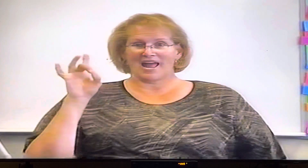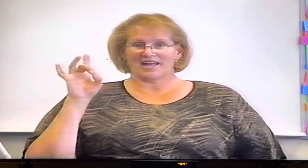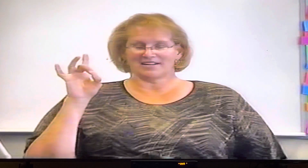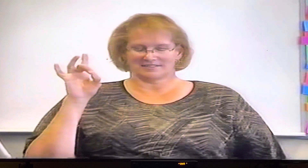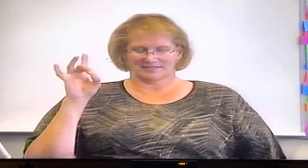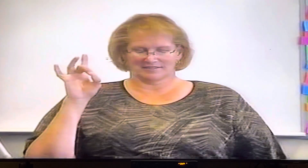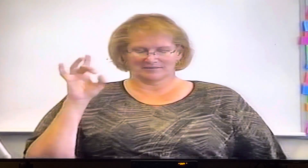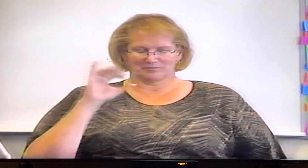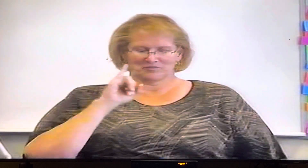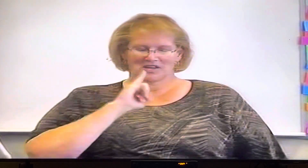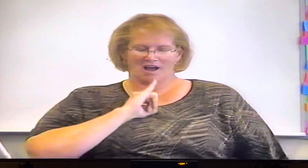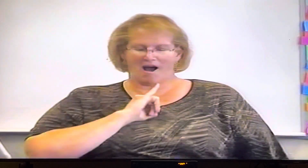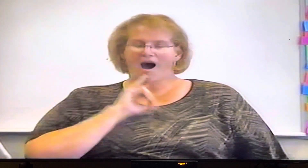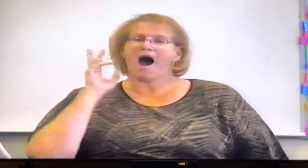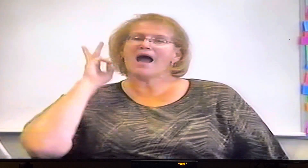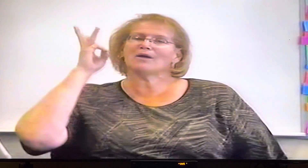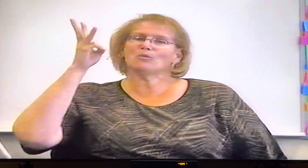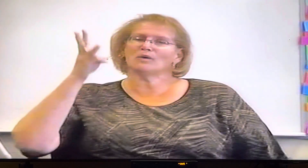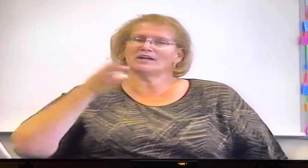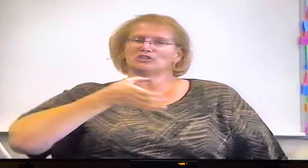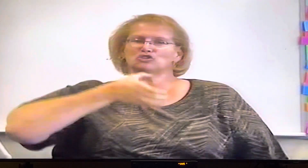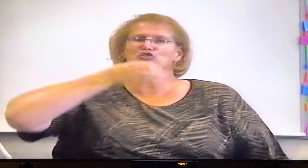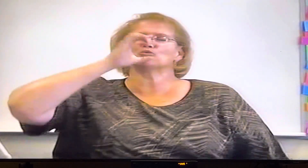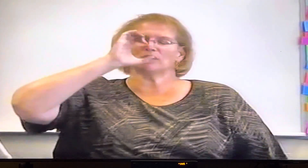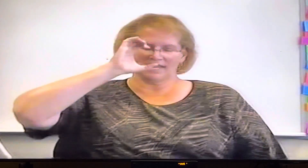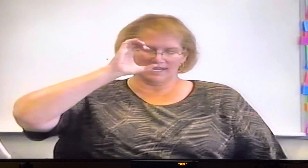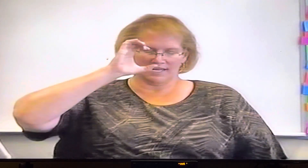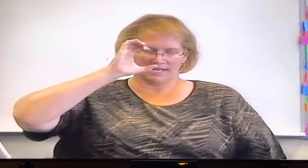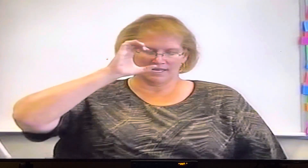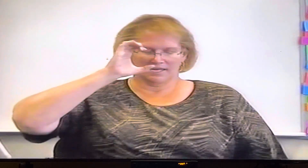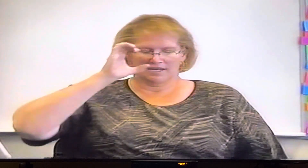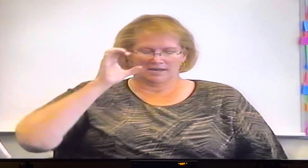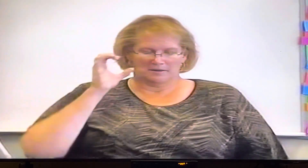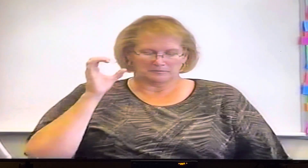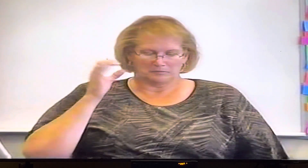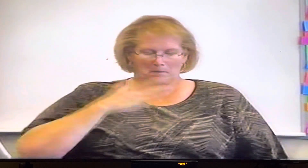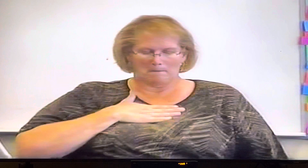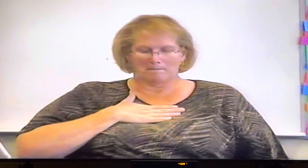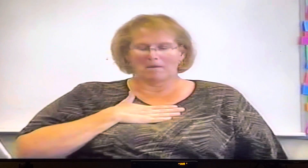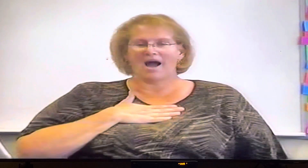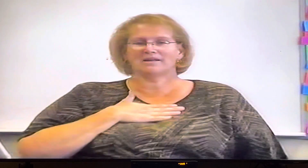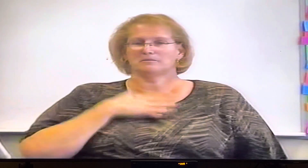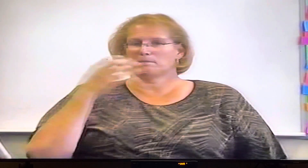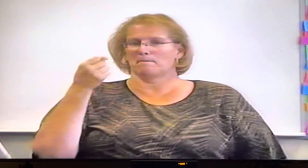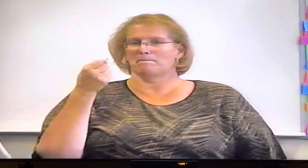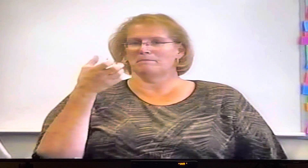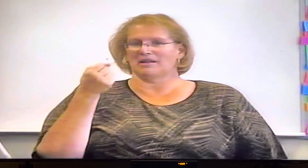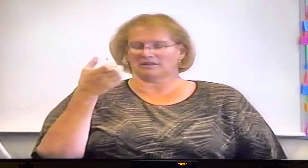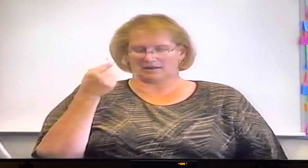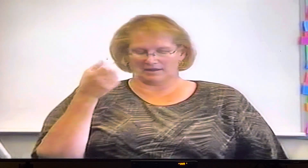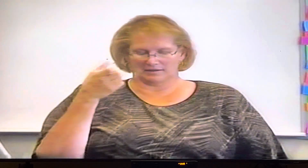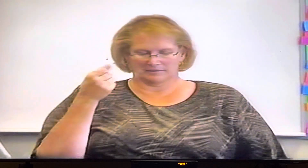8, I will drink my milk.